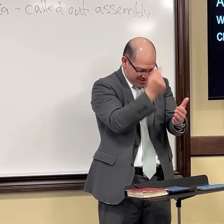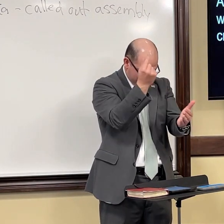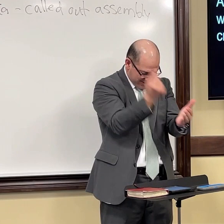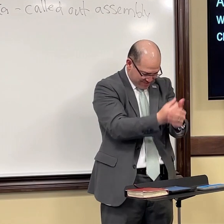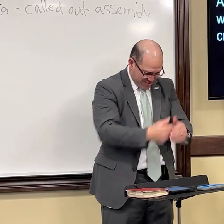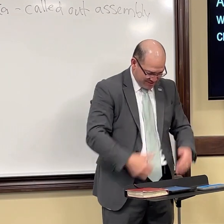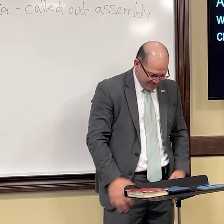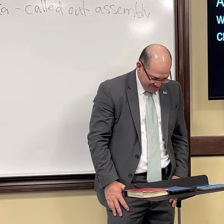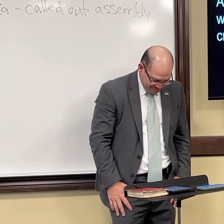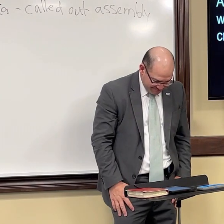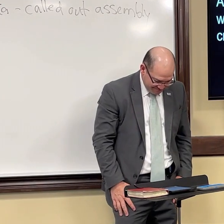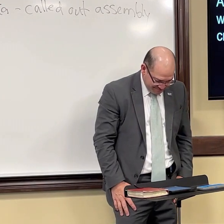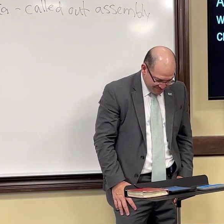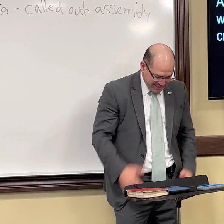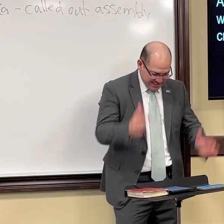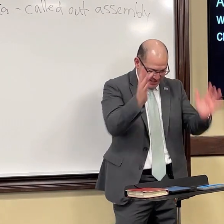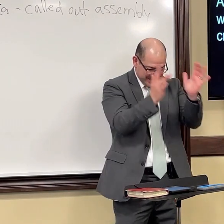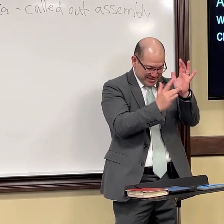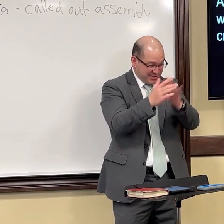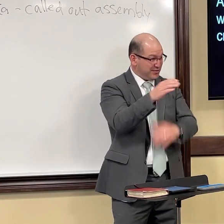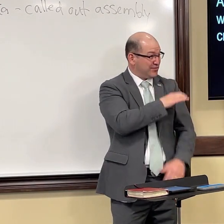Altogether, this is the gospel.